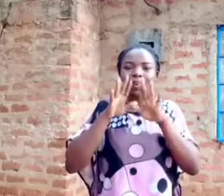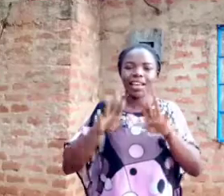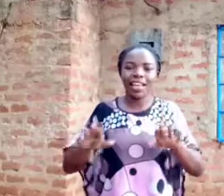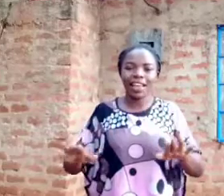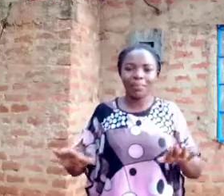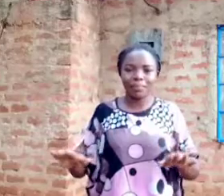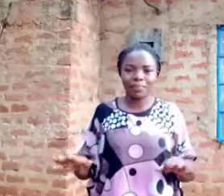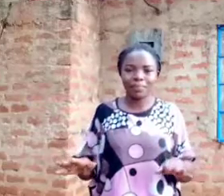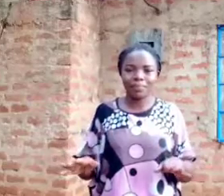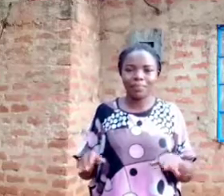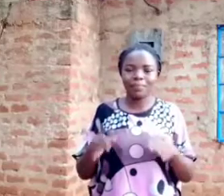calm.